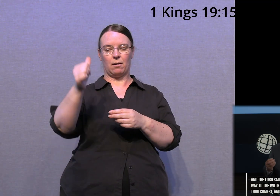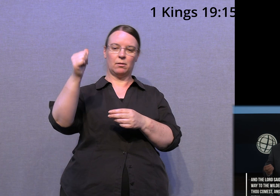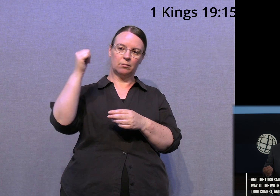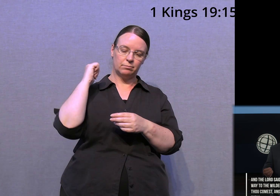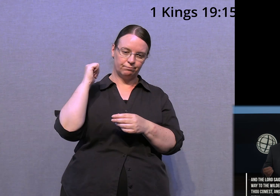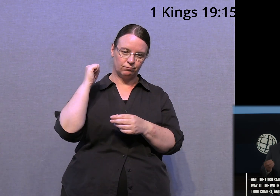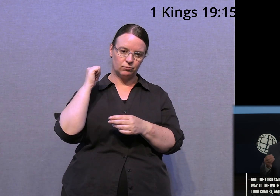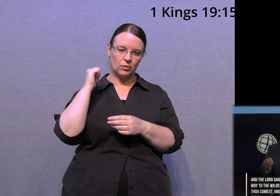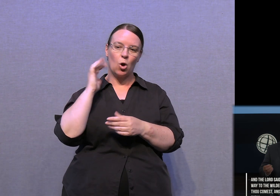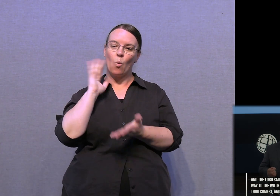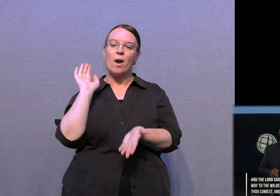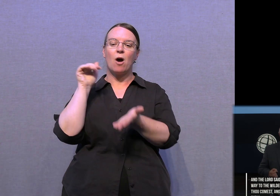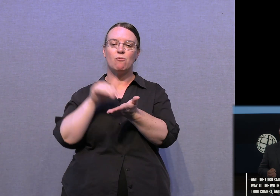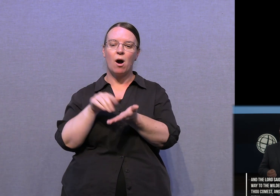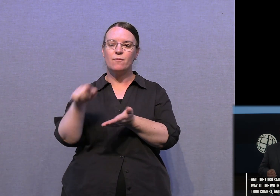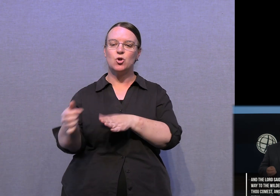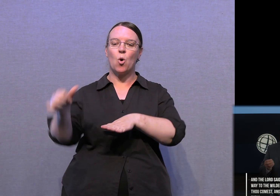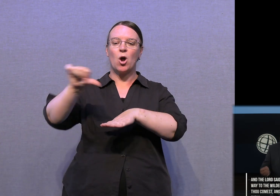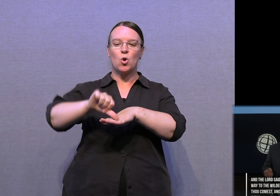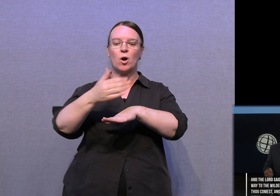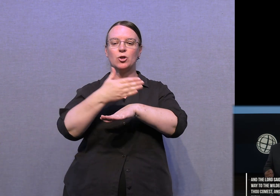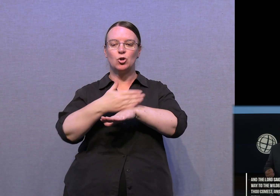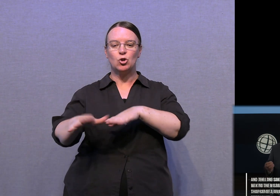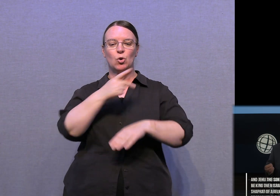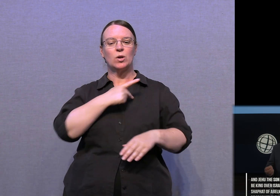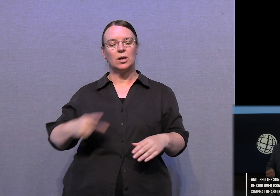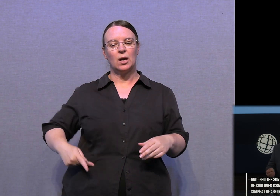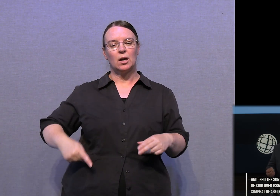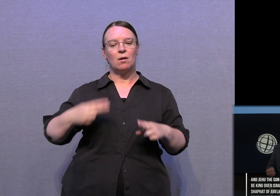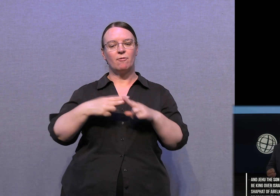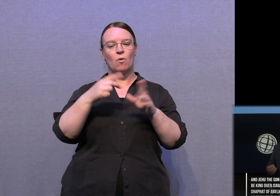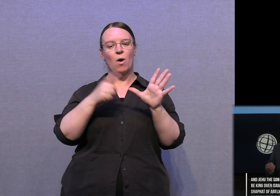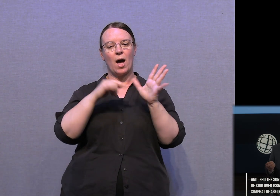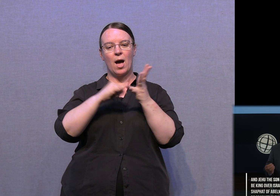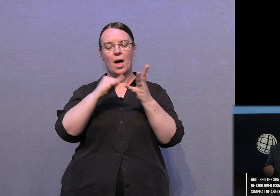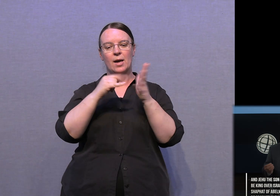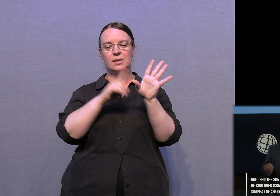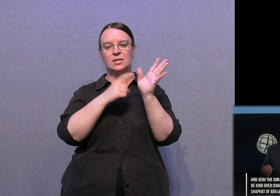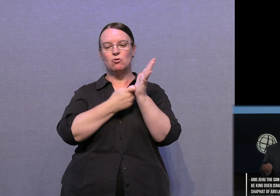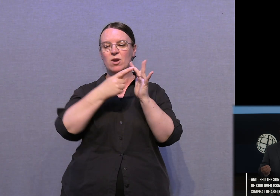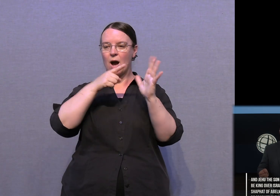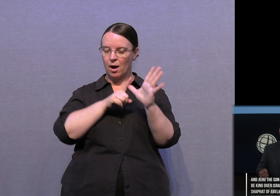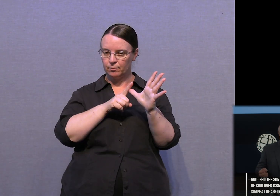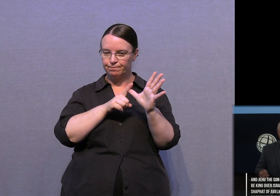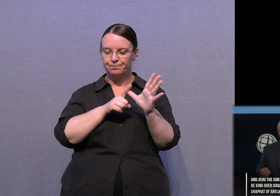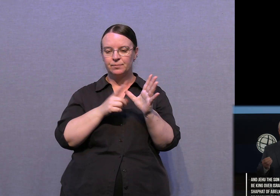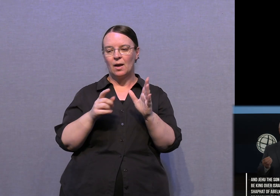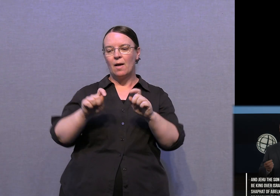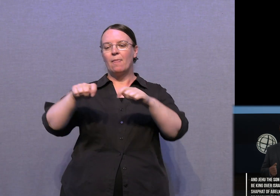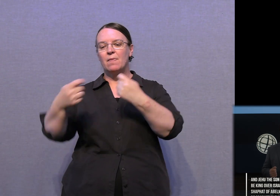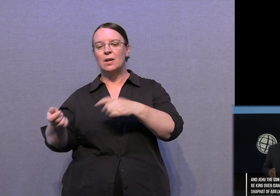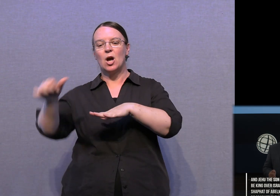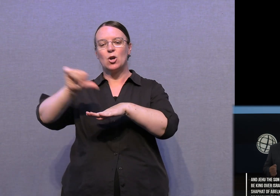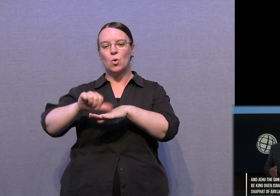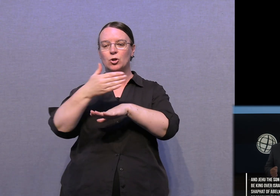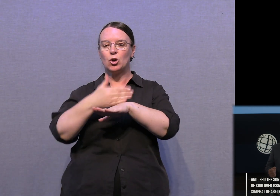anoint Hazael to be king over Syria. And Jehu, the son of Nimshi, shalt thou anoint to be king over Israel. And